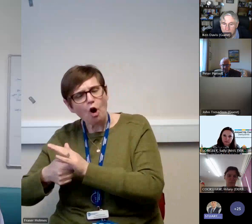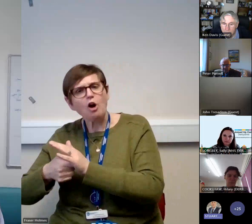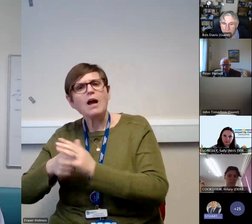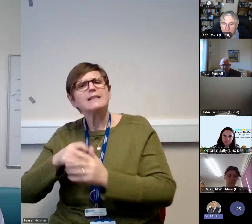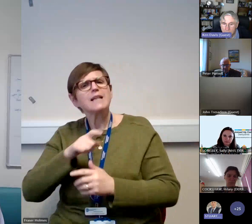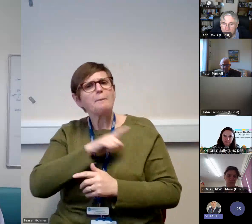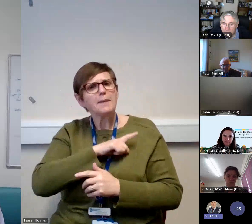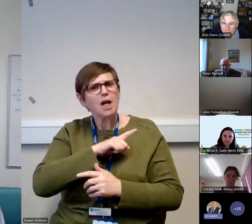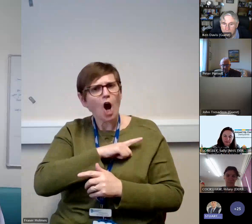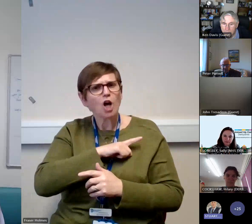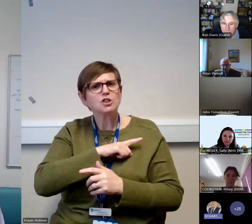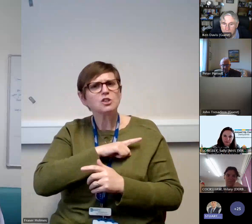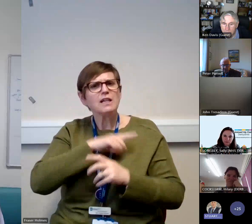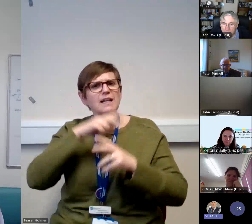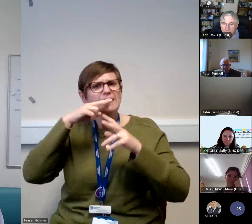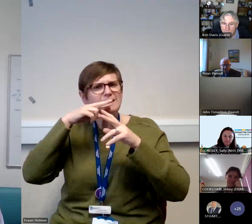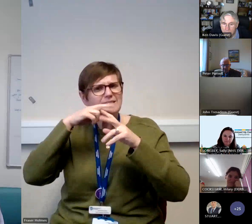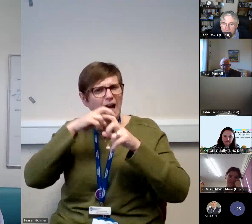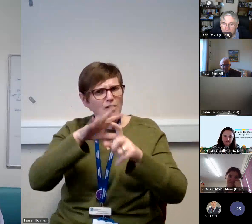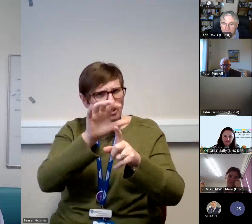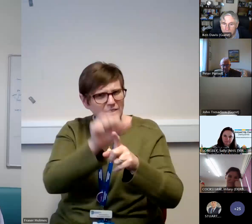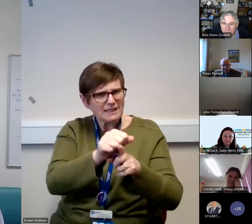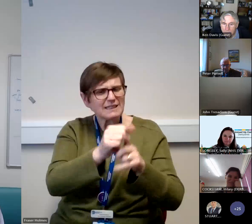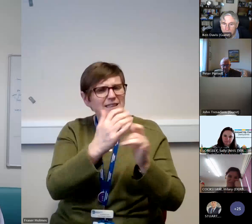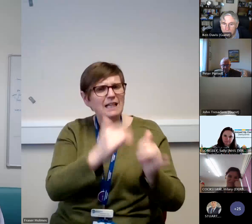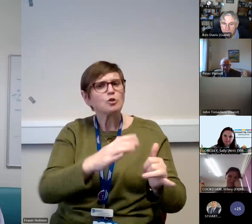is better in High Peak?